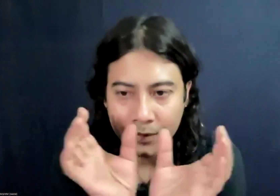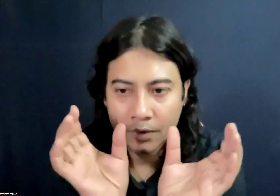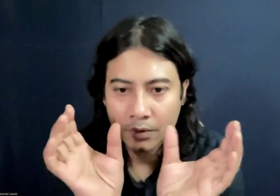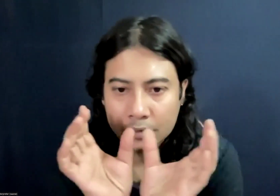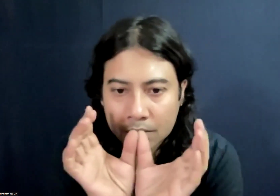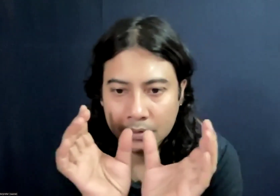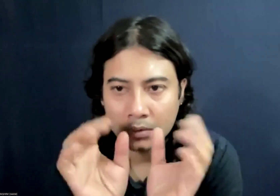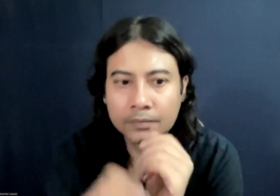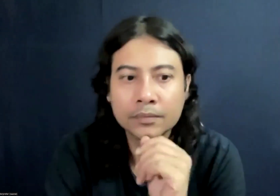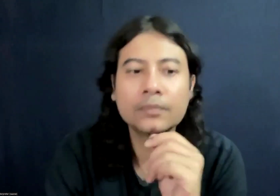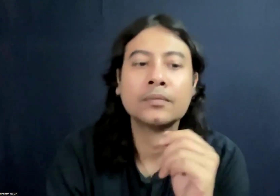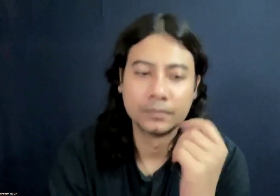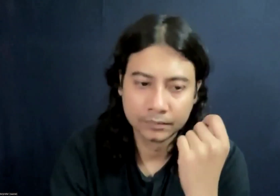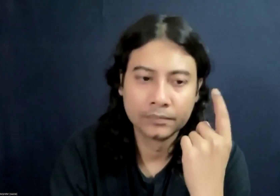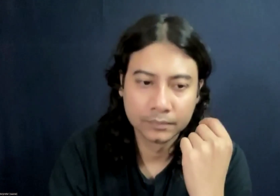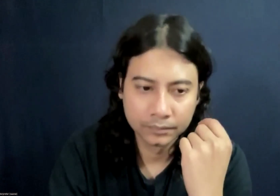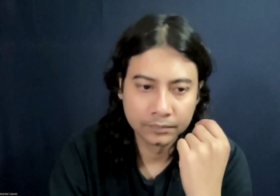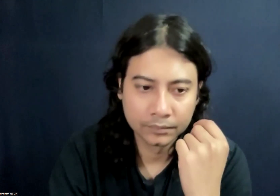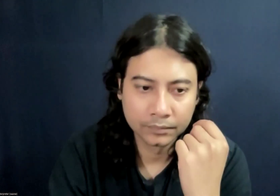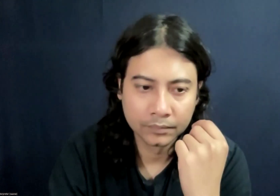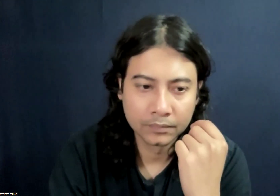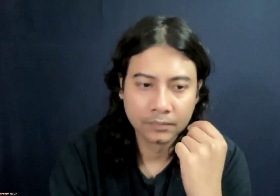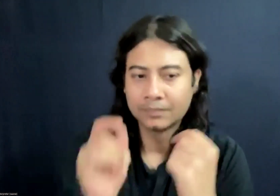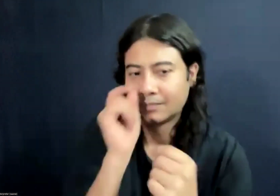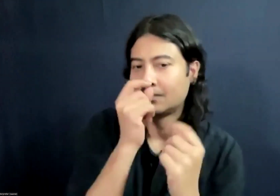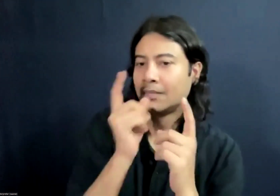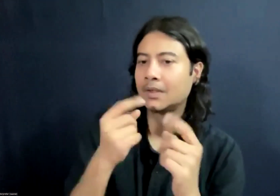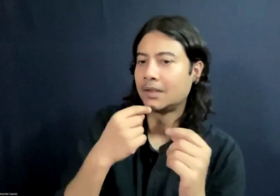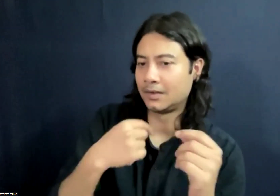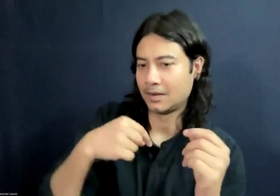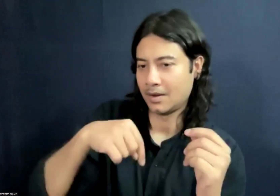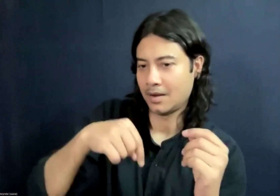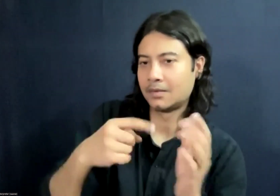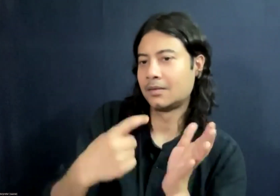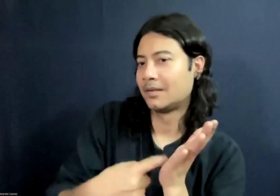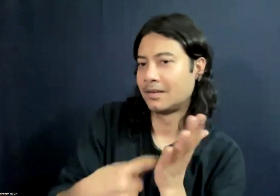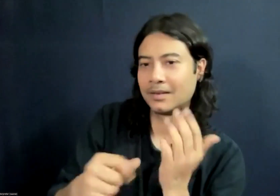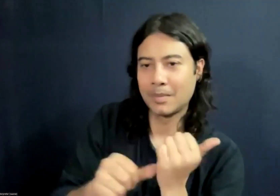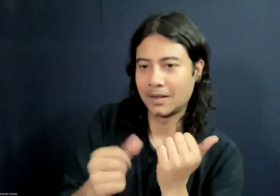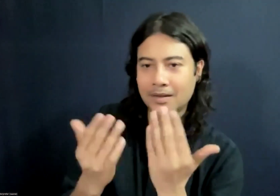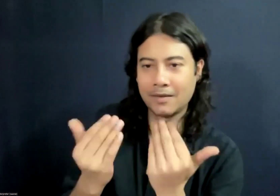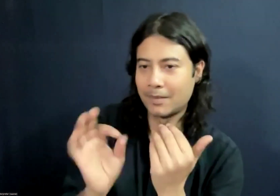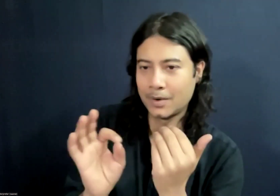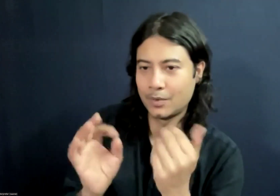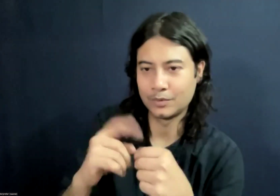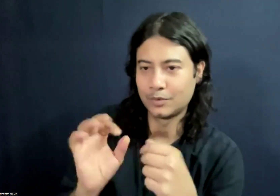Mataji, I Sorry, will. today you have to, um, Rasrati is not there.